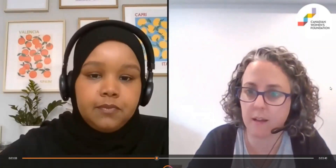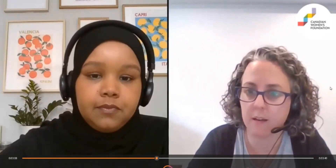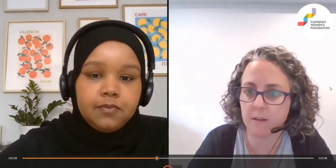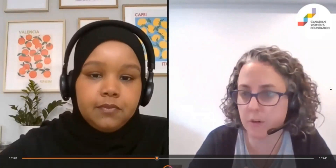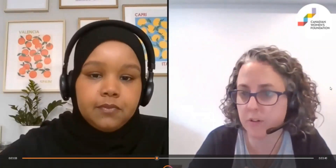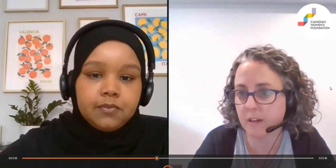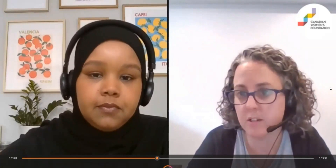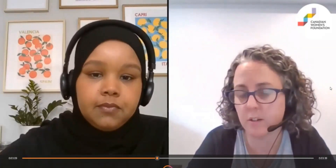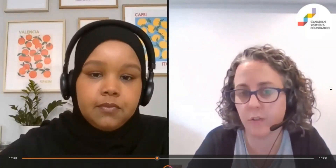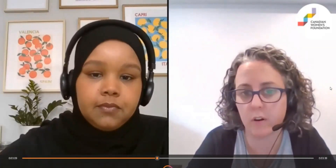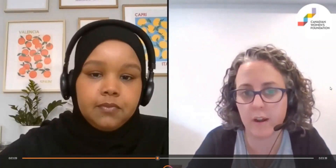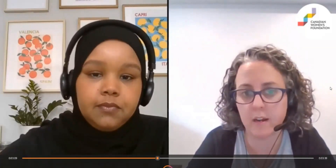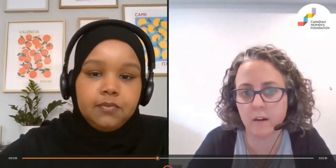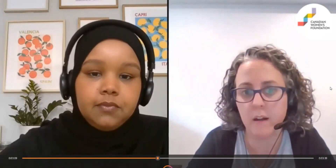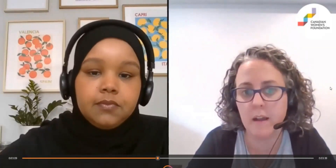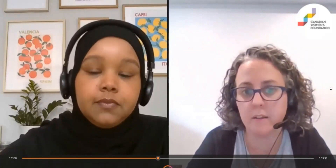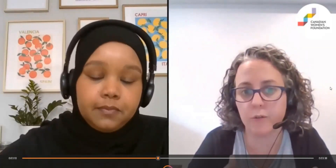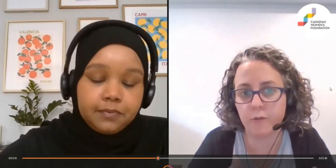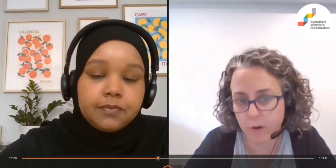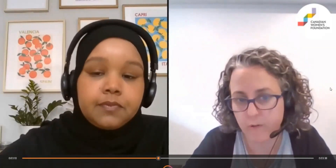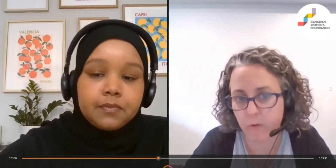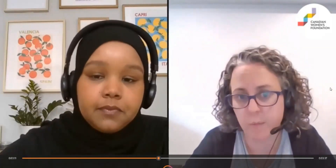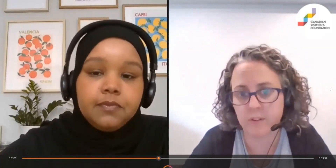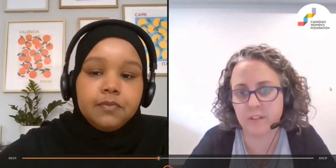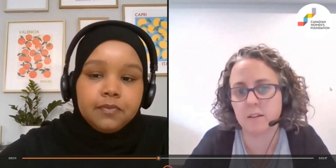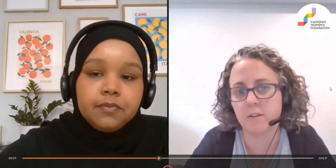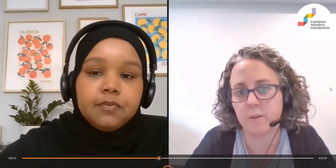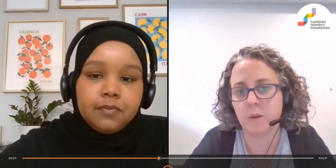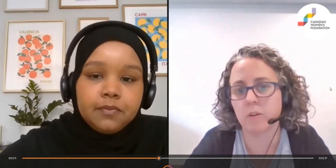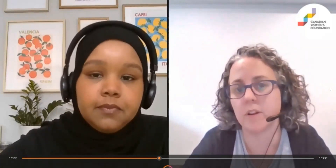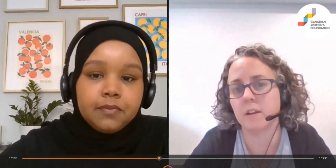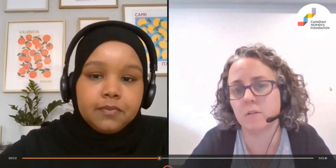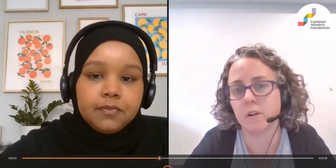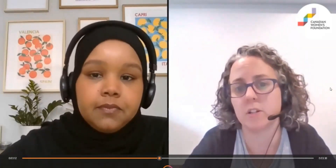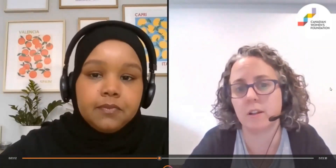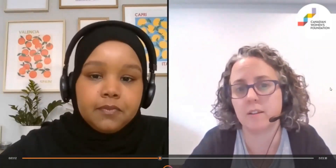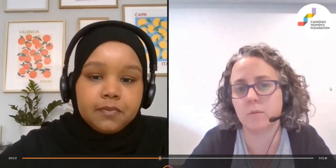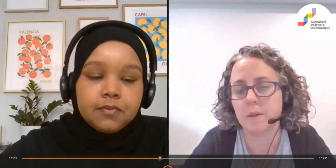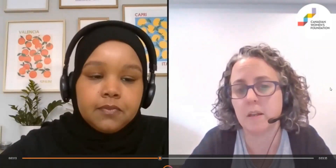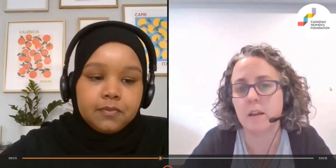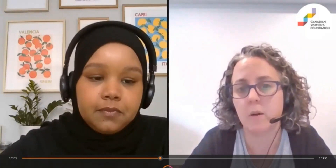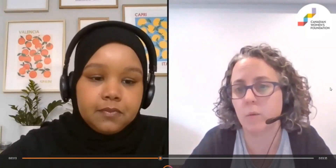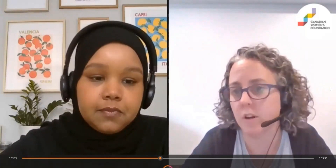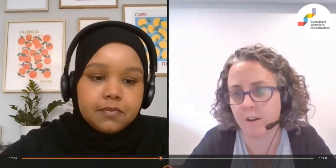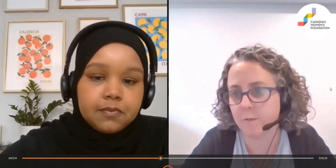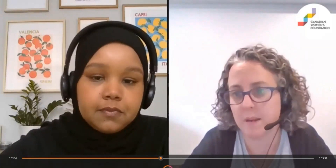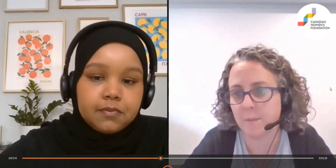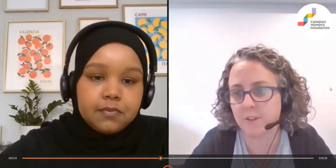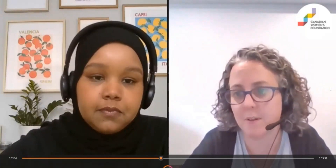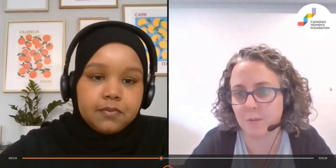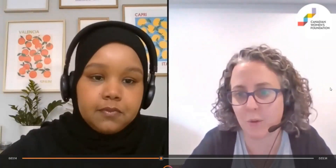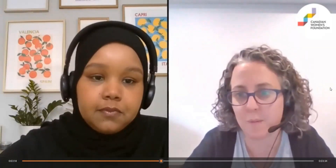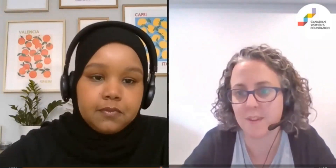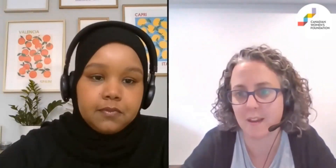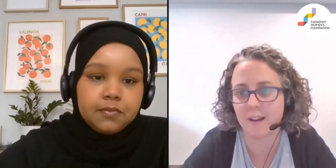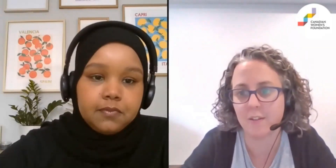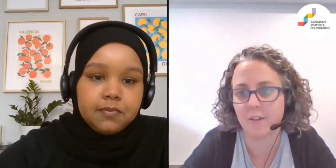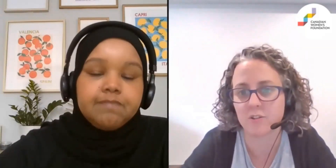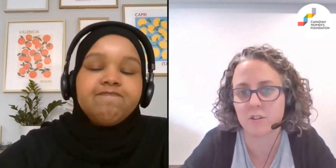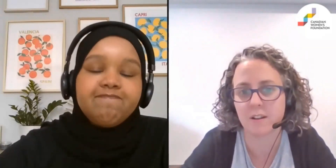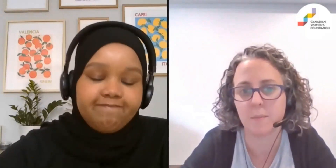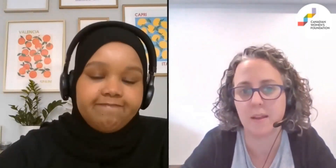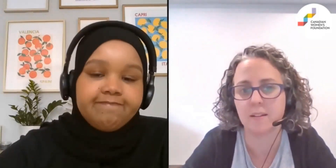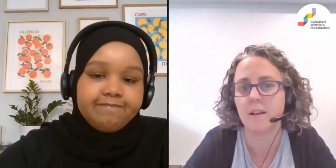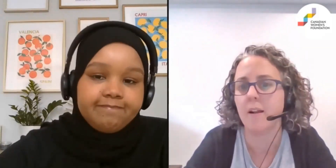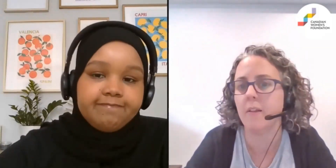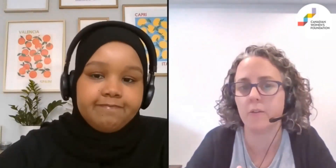populations, that percentage is far greater. So 44% of immigrant and racialized women would not have been able to absorb that kind of